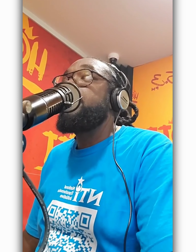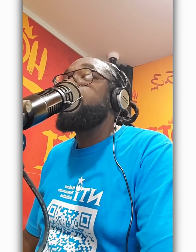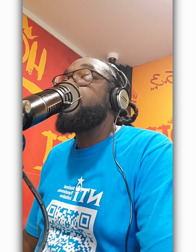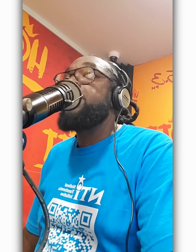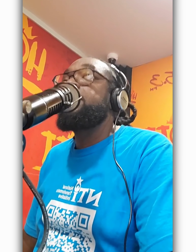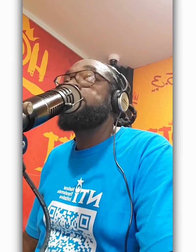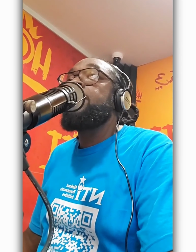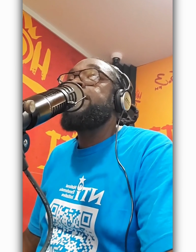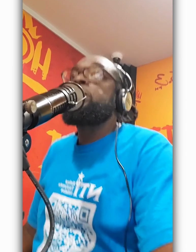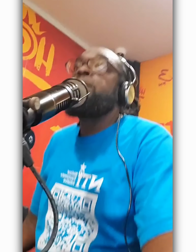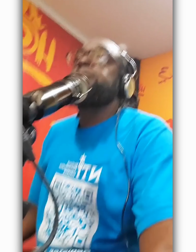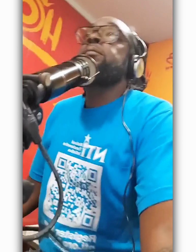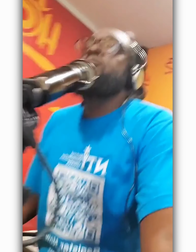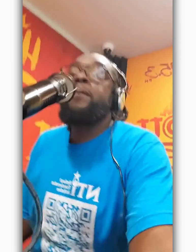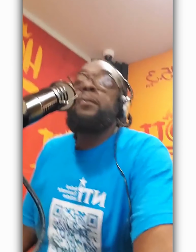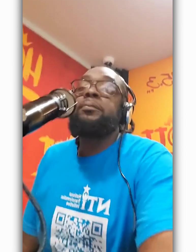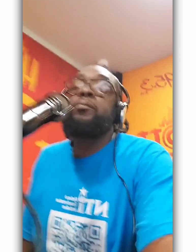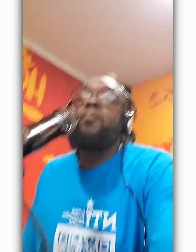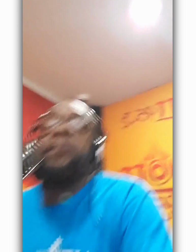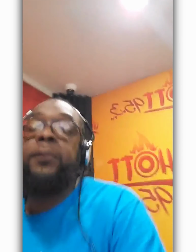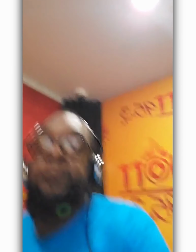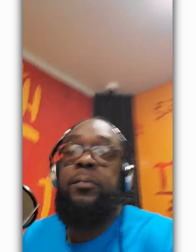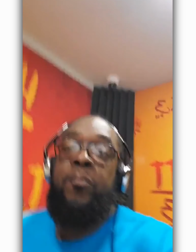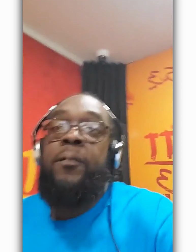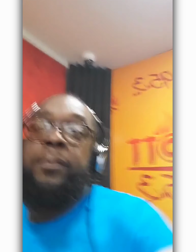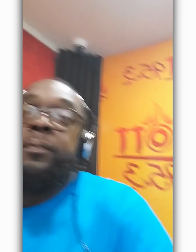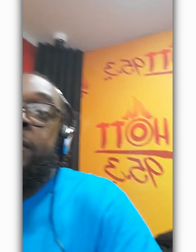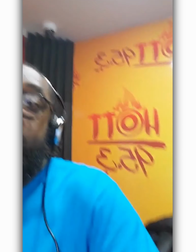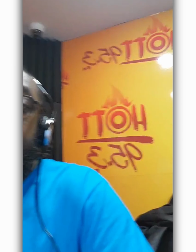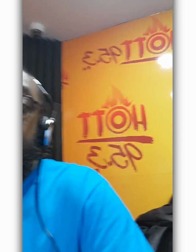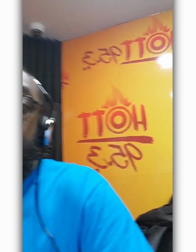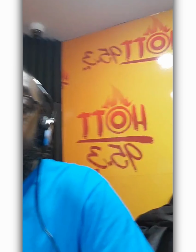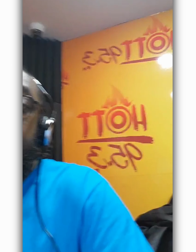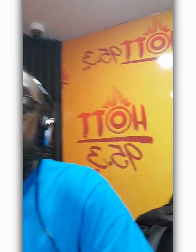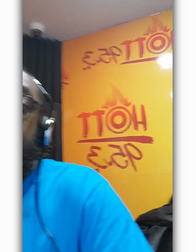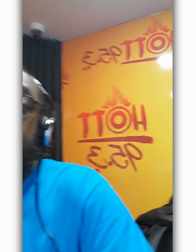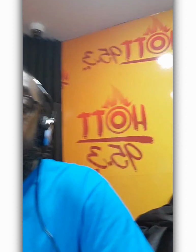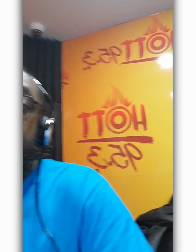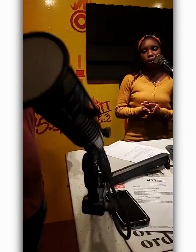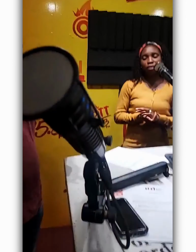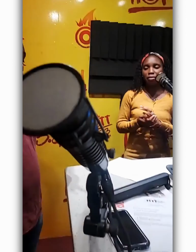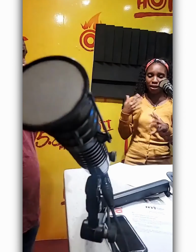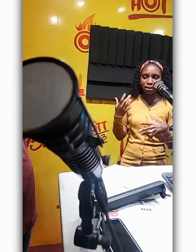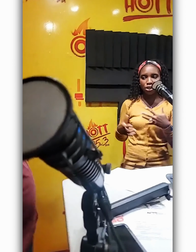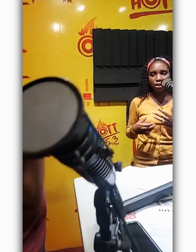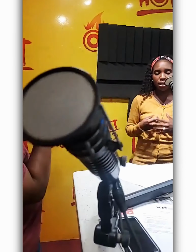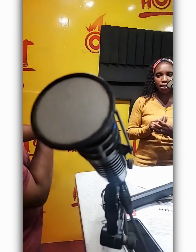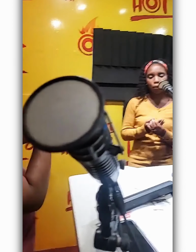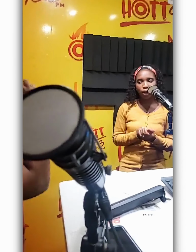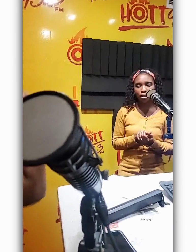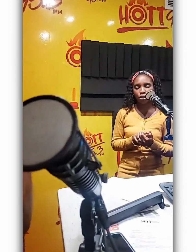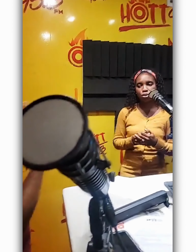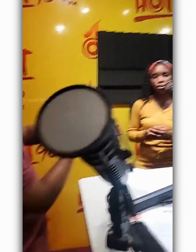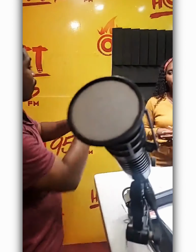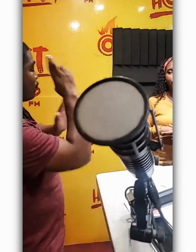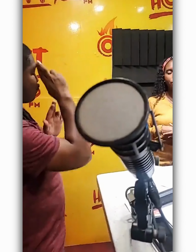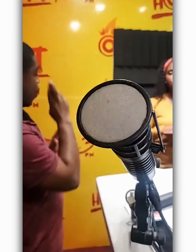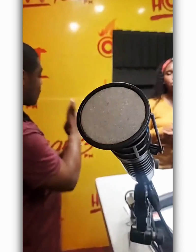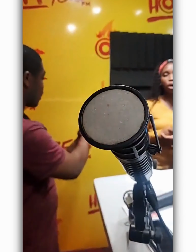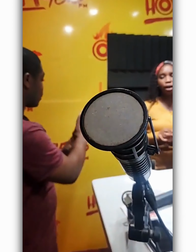So, we persons who are deaf, hard of hearing, disabled, representation is important so that persons who are